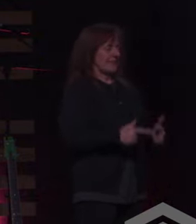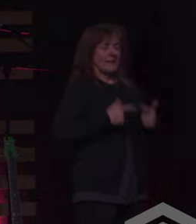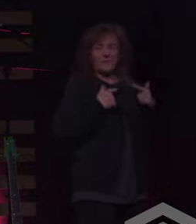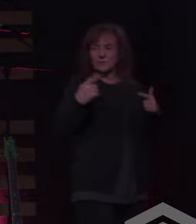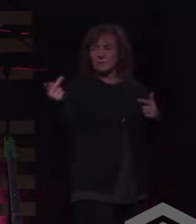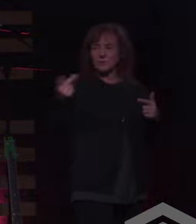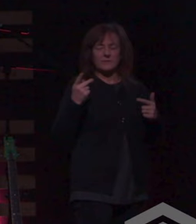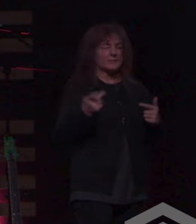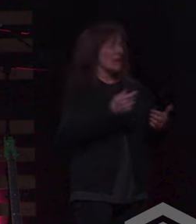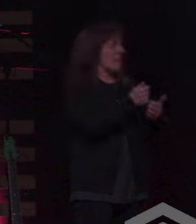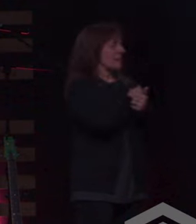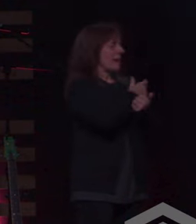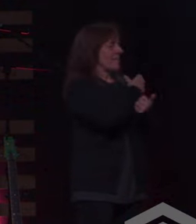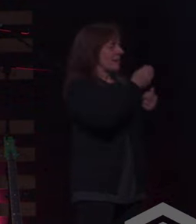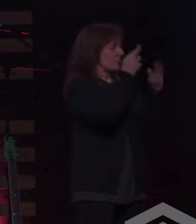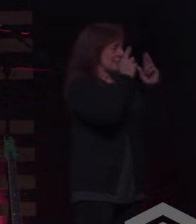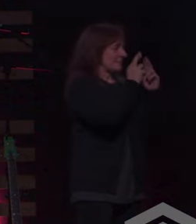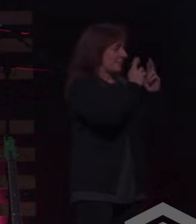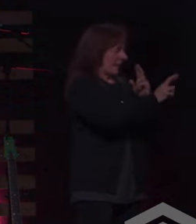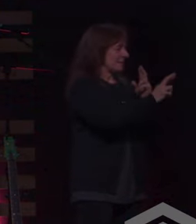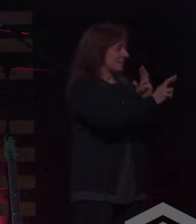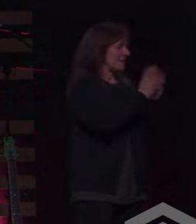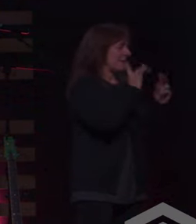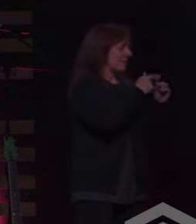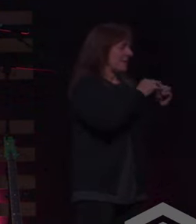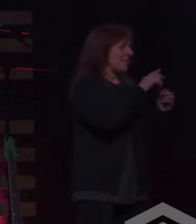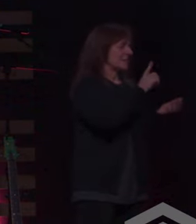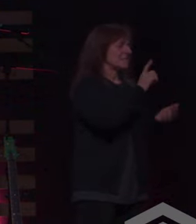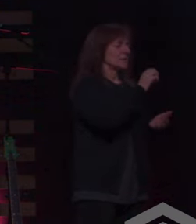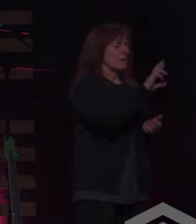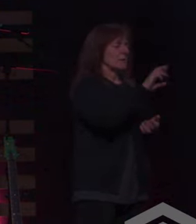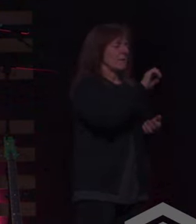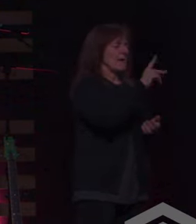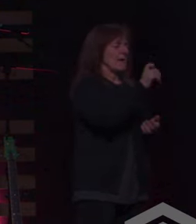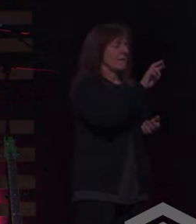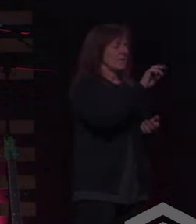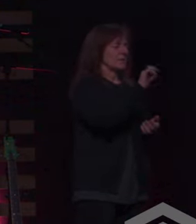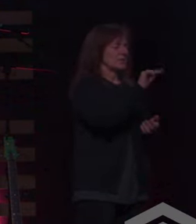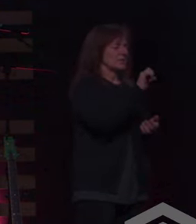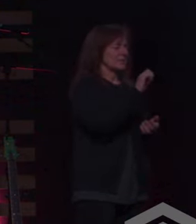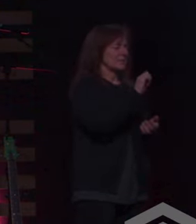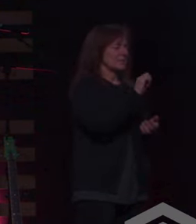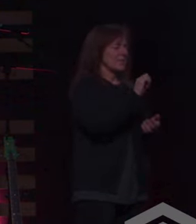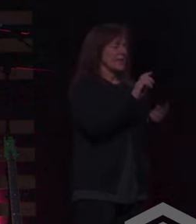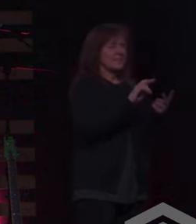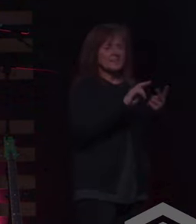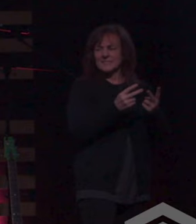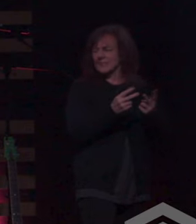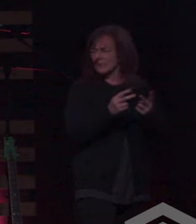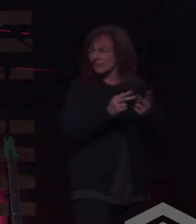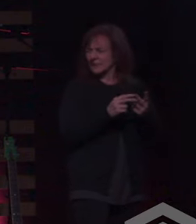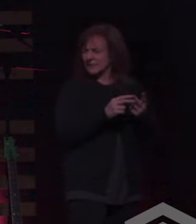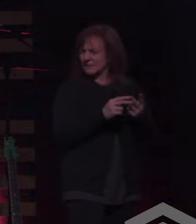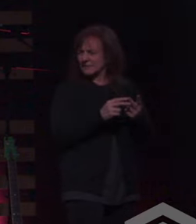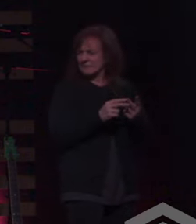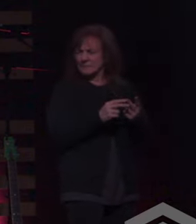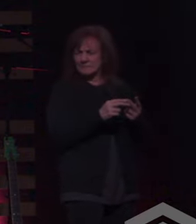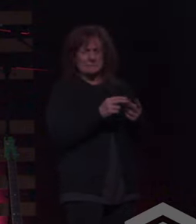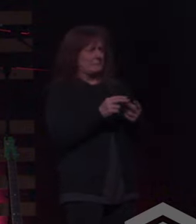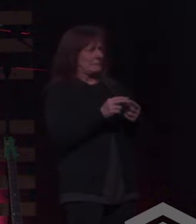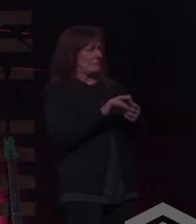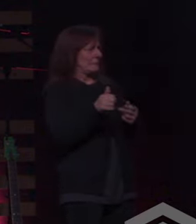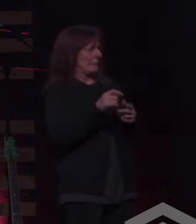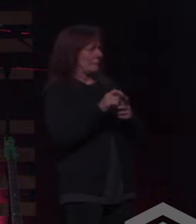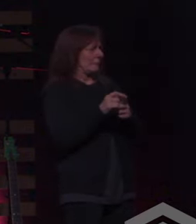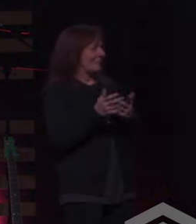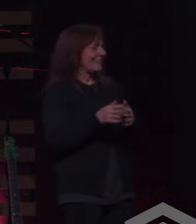one is Love and Respect, which I'm going to talk about today, by Dr. Eggerichs, and then the second one was The Five Love Languages, Gary Chapman. Really, really helpful.